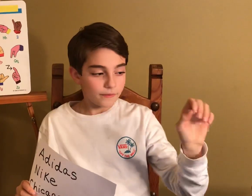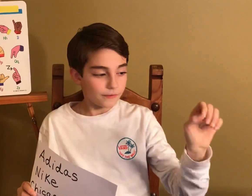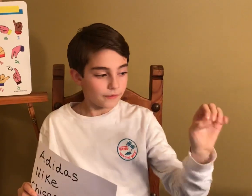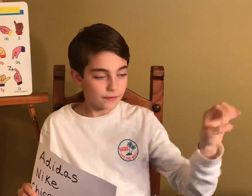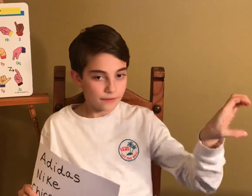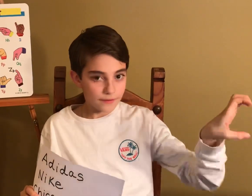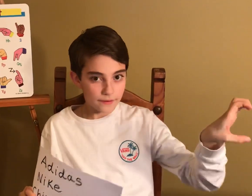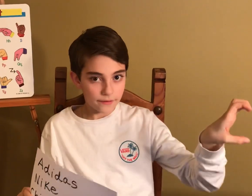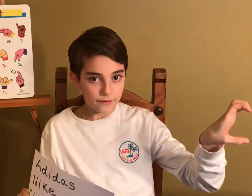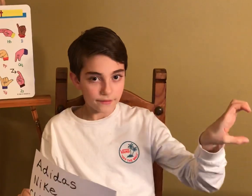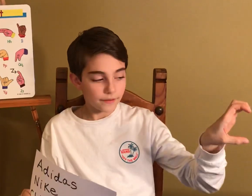C,